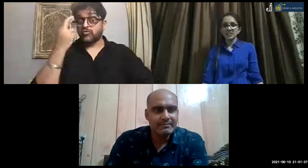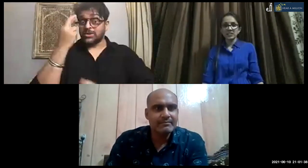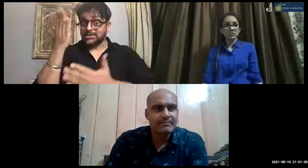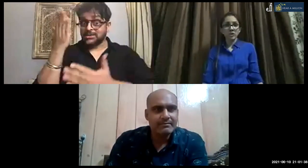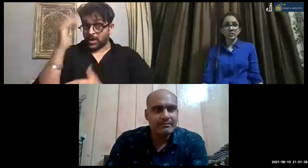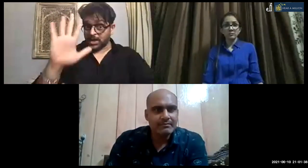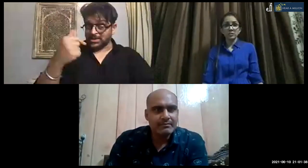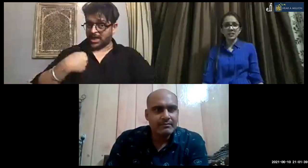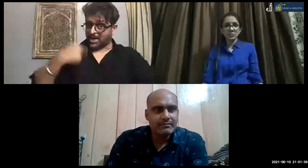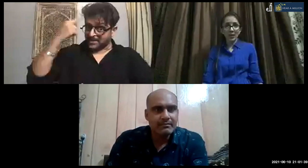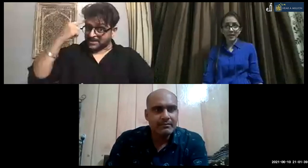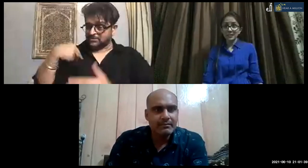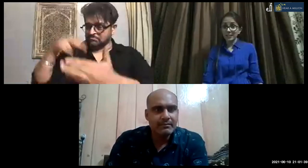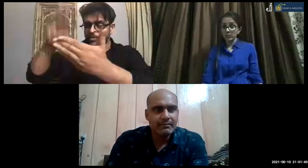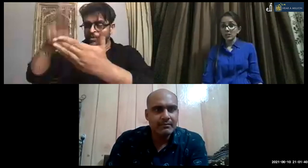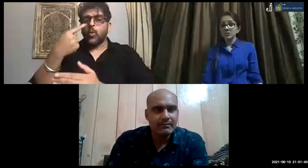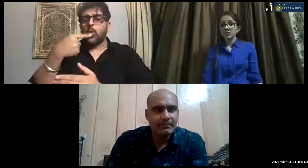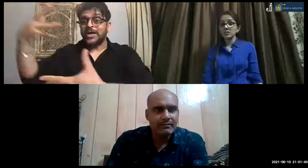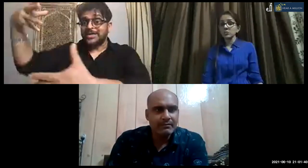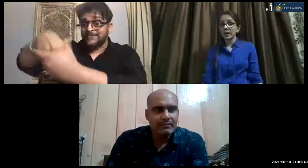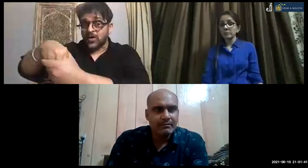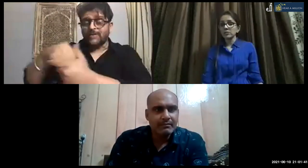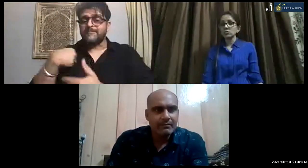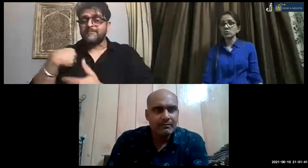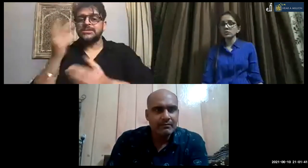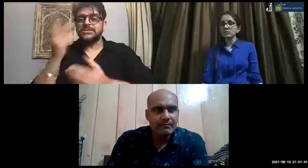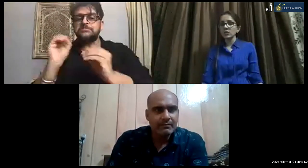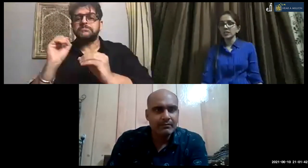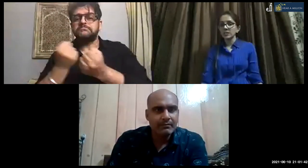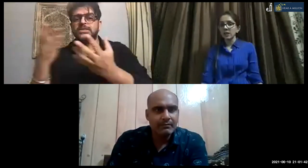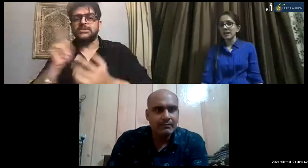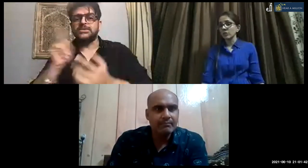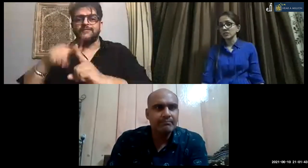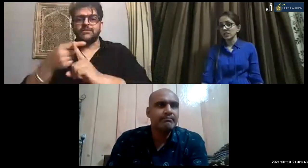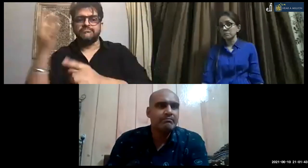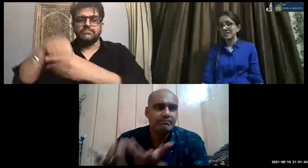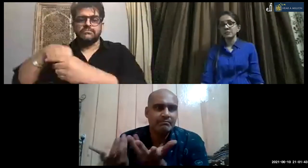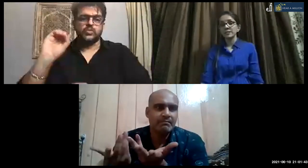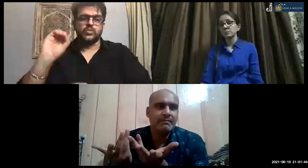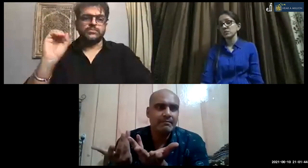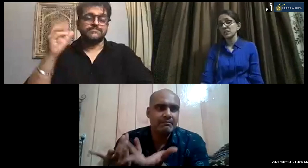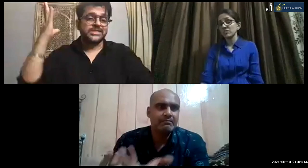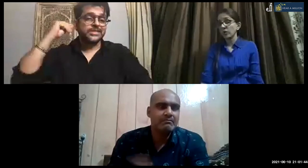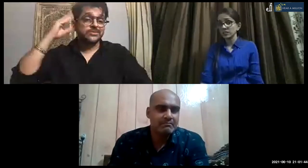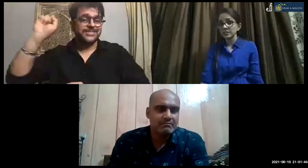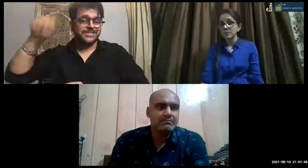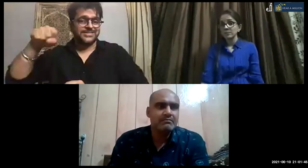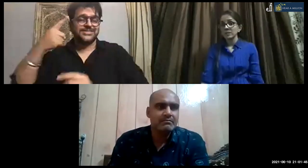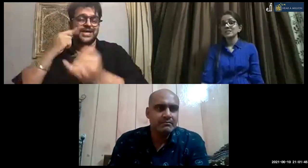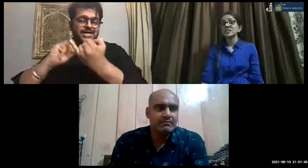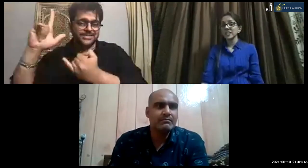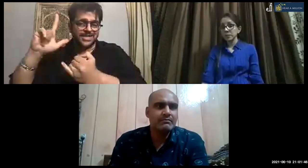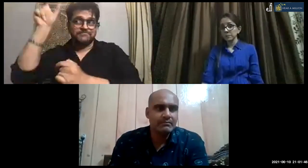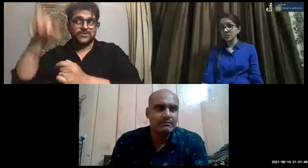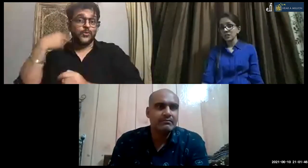ideas, etc., it's not enough. The reason why, I'll tell you, the reason why, because who's involved here, I have not seen many deaf experts being involved in this.